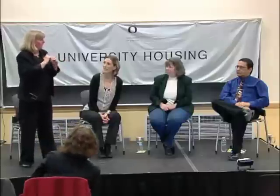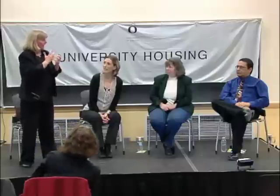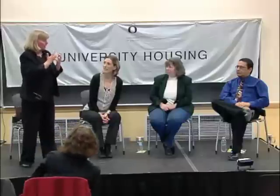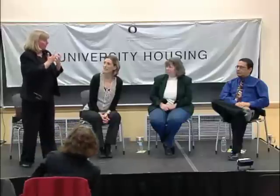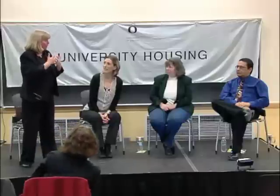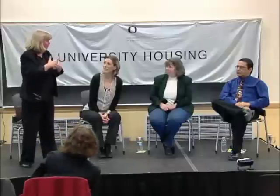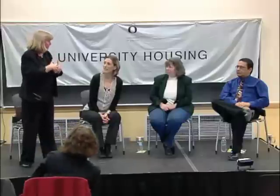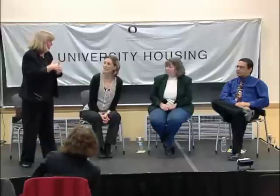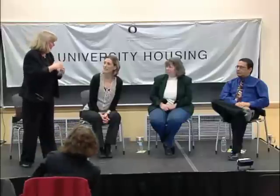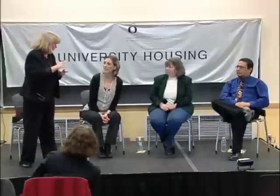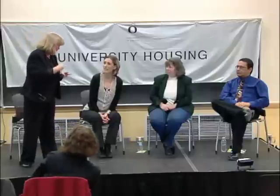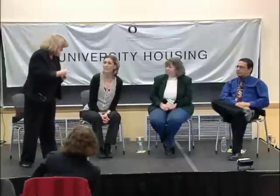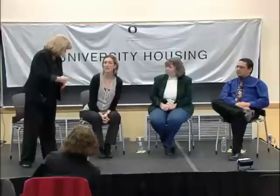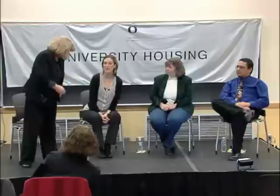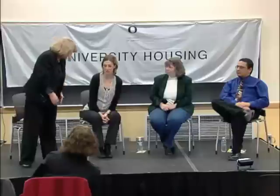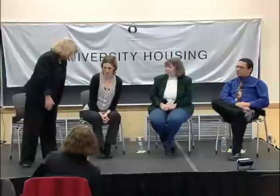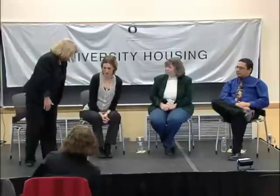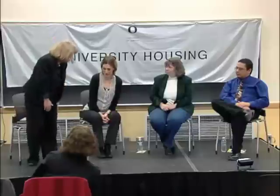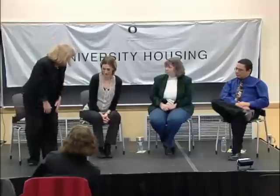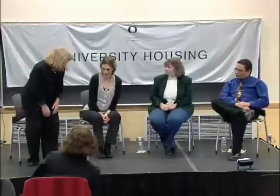how that all fits together in your world.